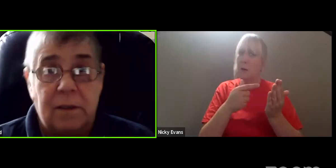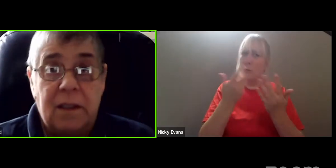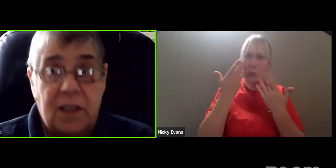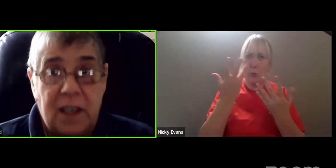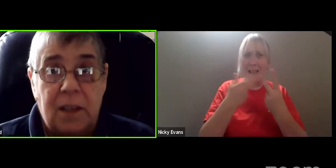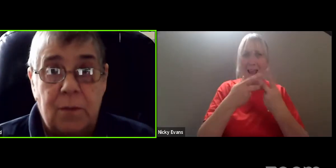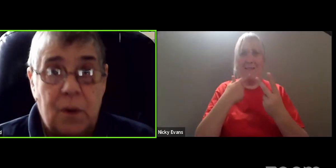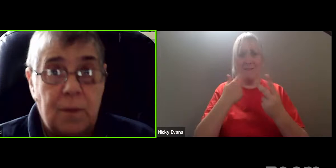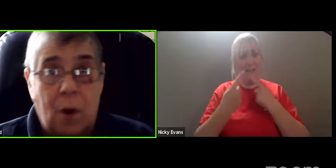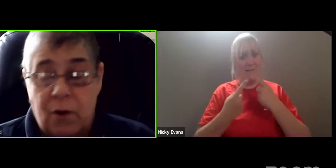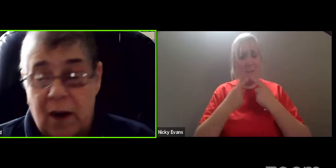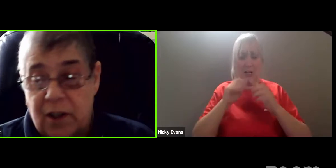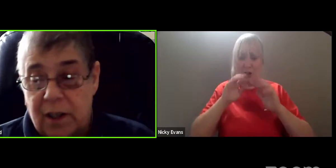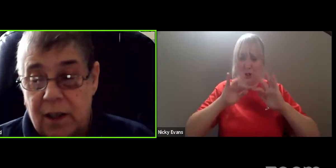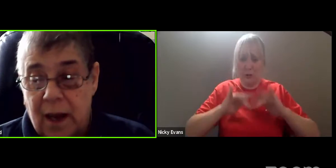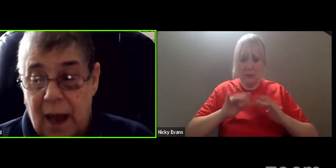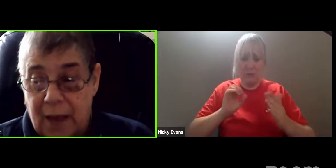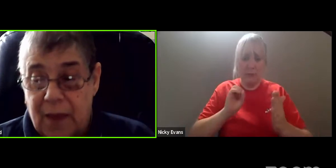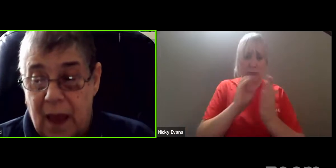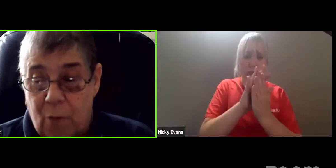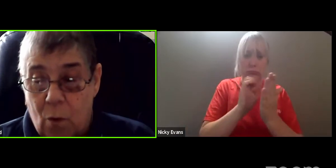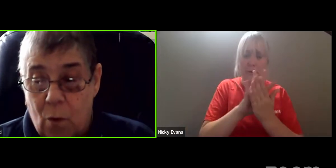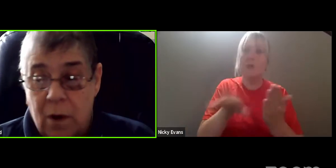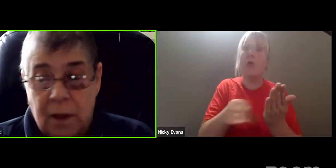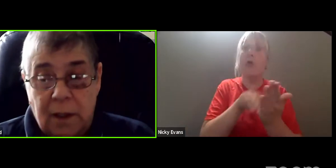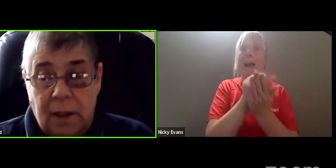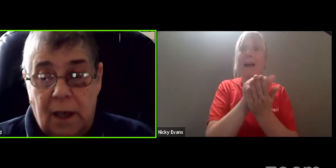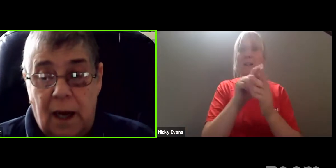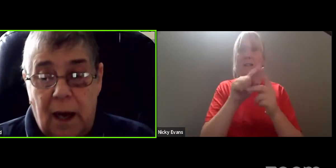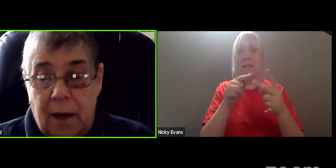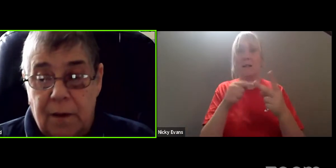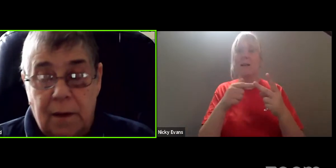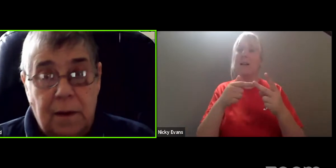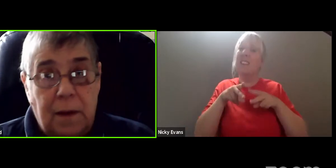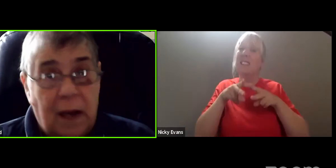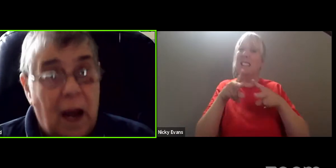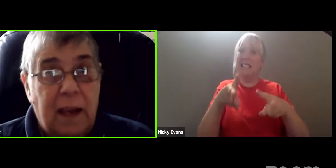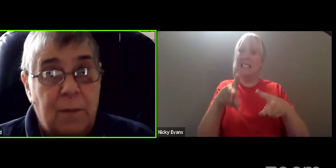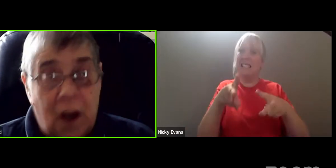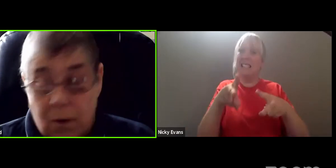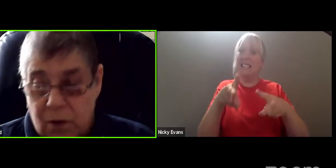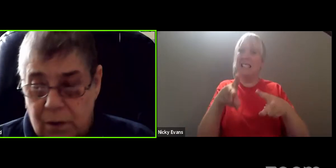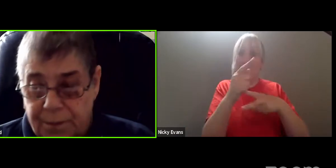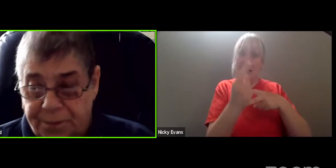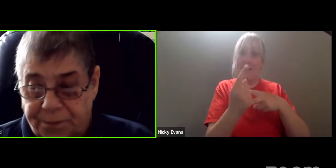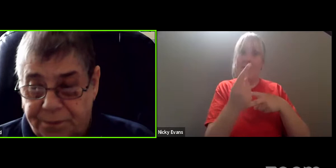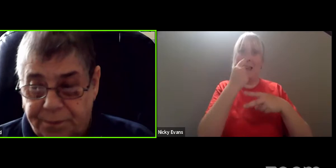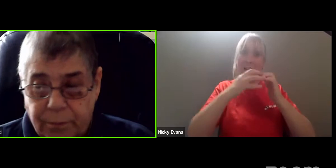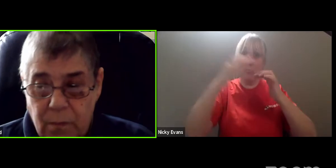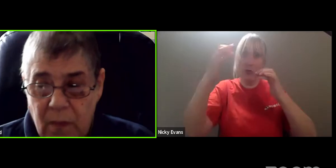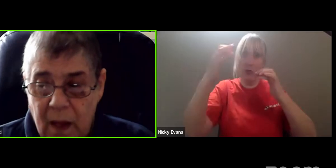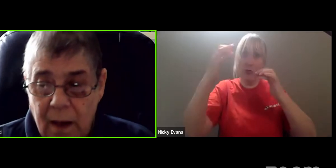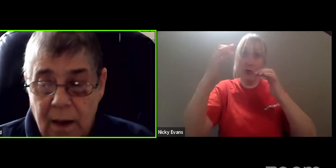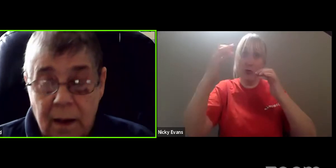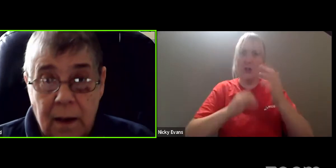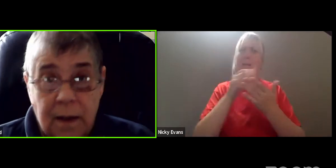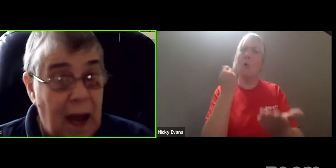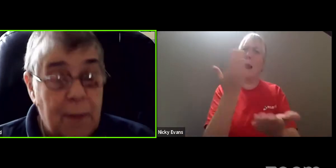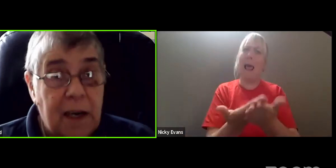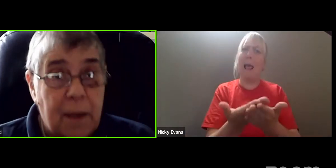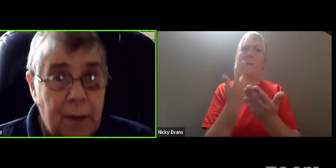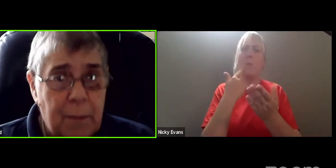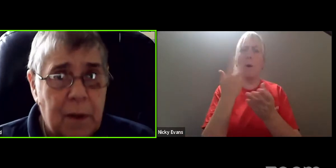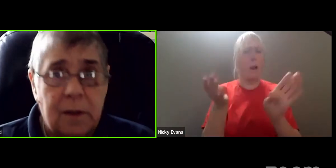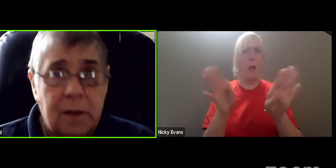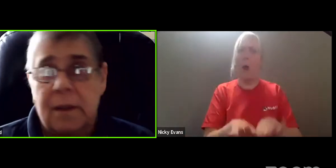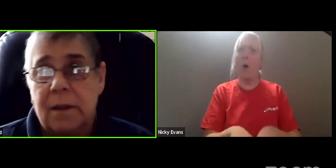and the system sometimes crashes, and therefore the claims are closed. The